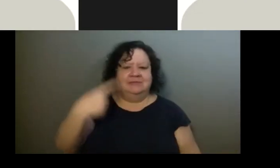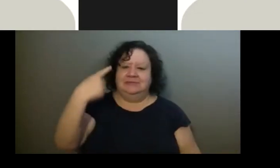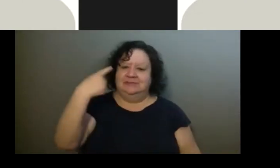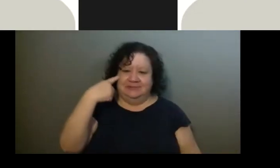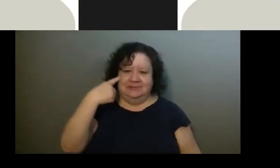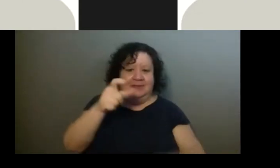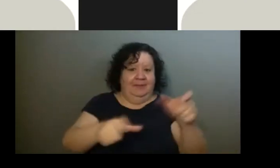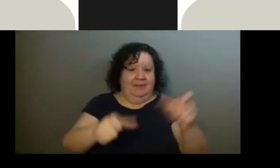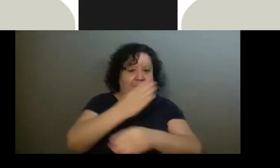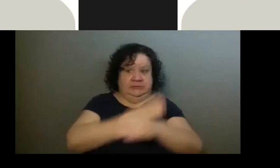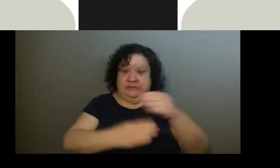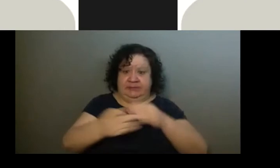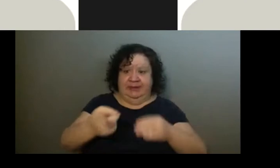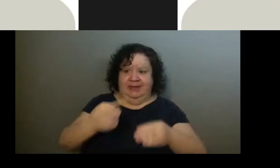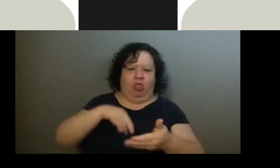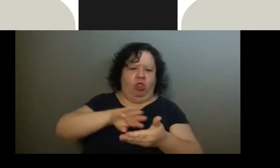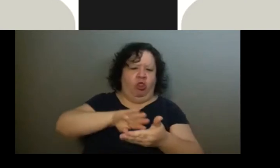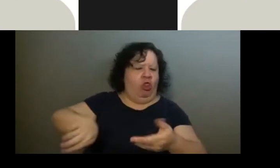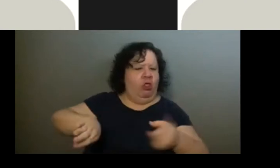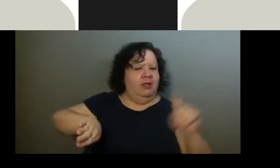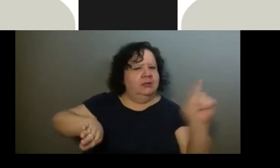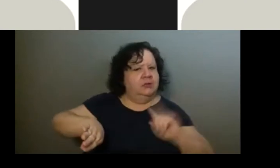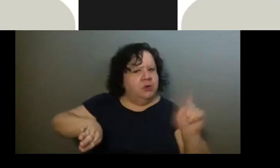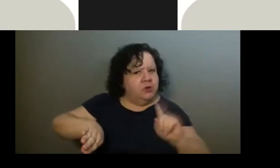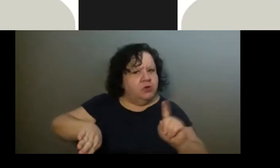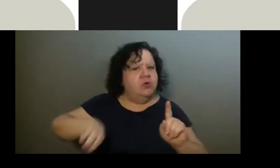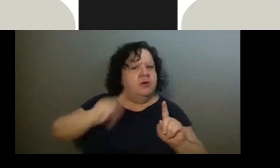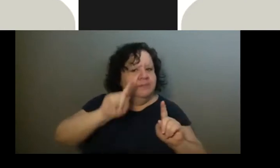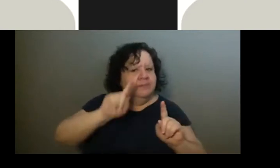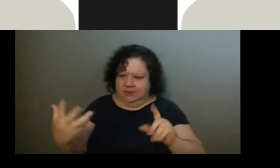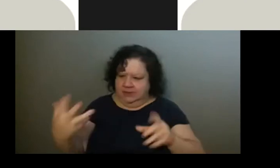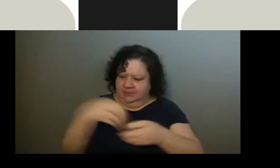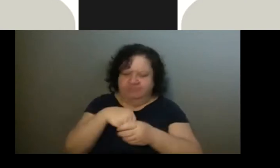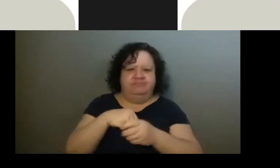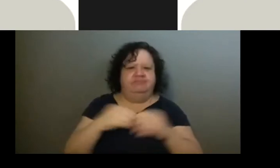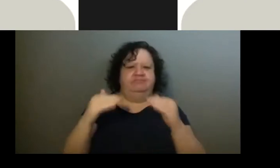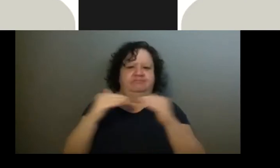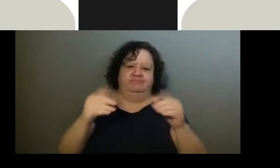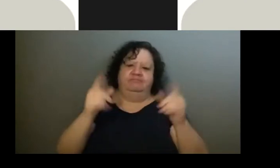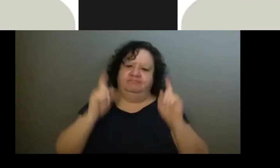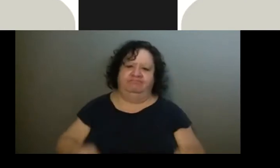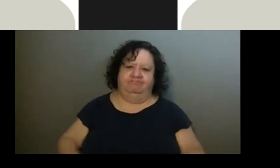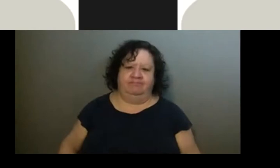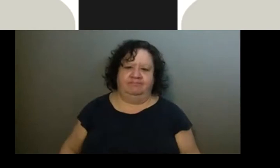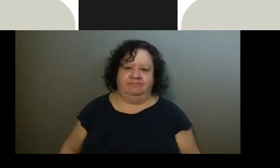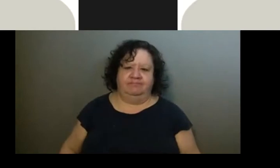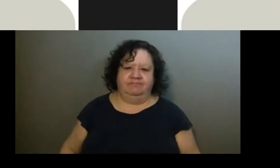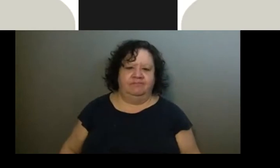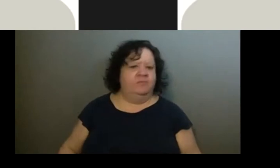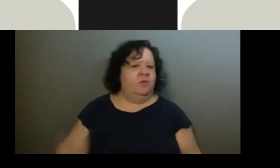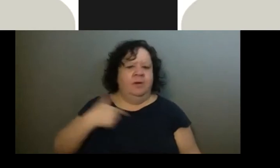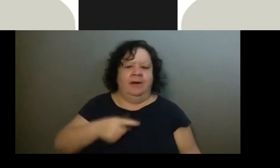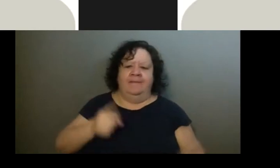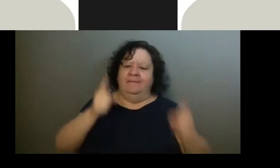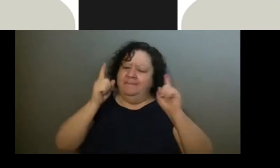important thing. And to keep it, to engage the dialogue together at any moment, as I said,